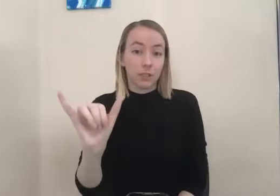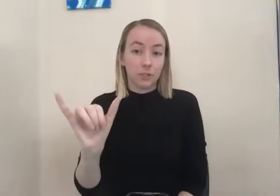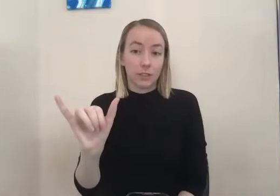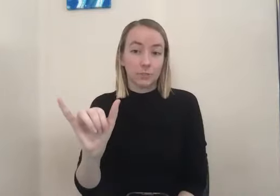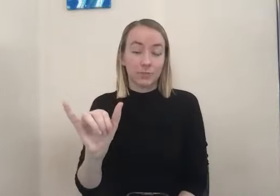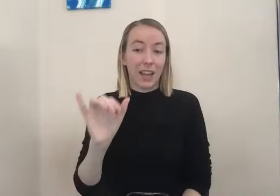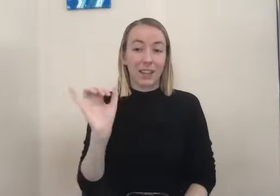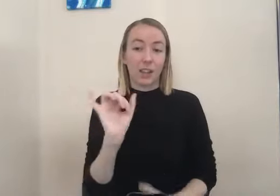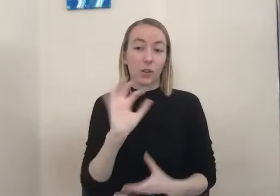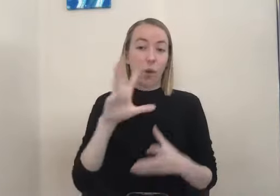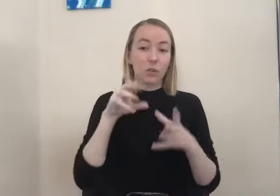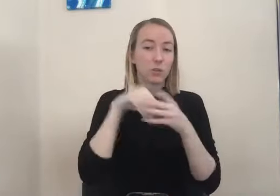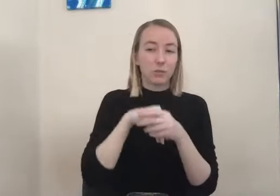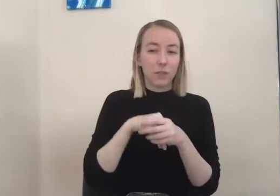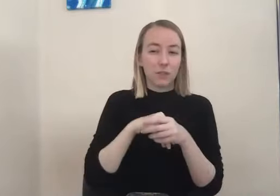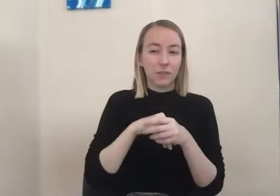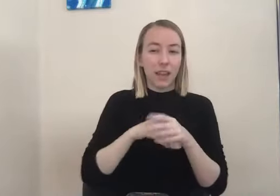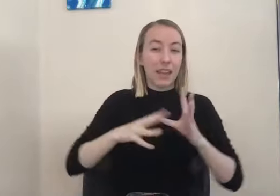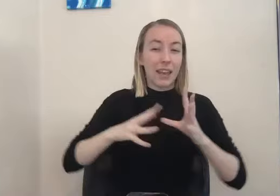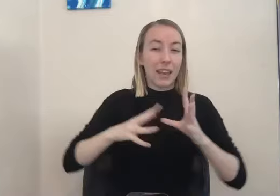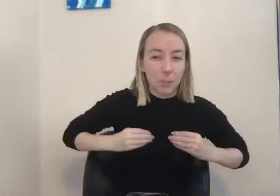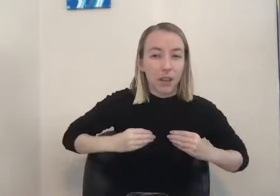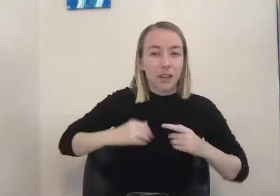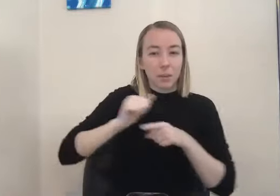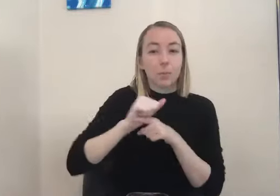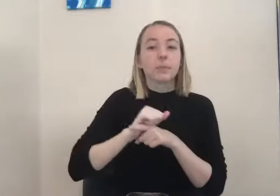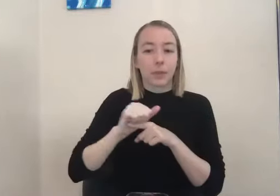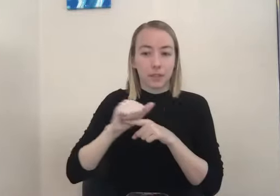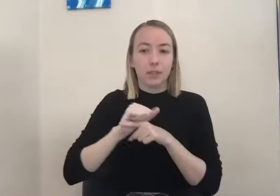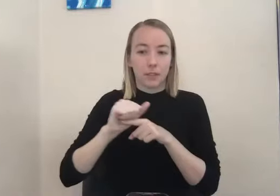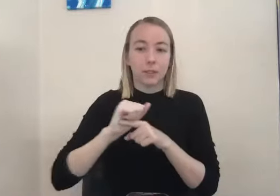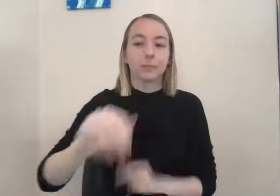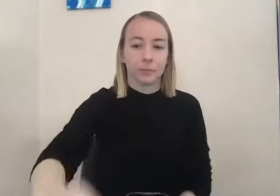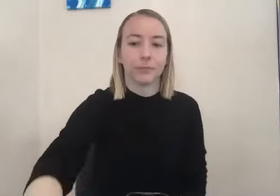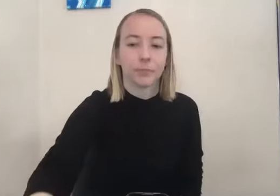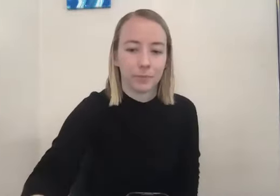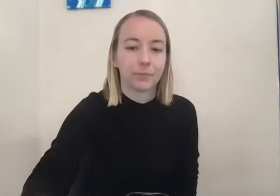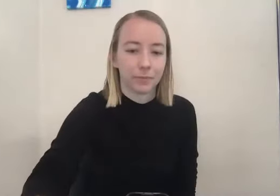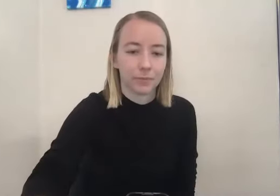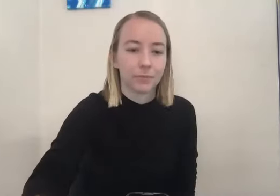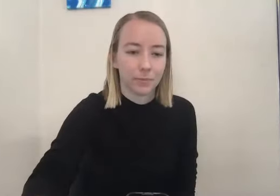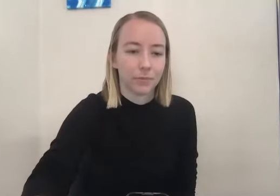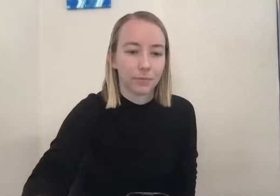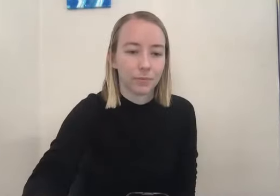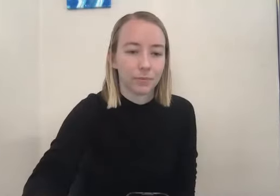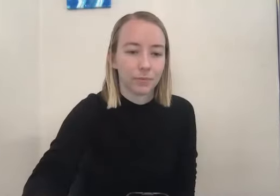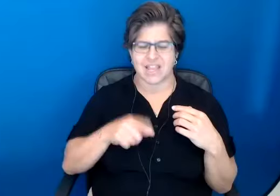only ever be as humble as I am grateful today. I have to sit down and be